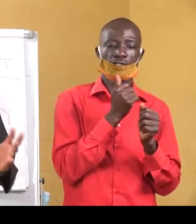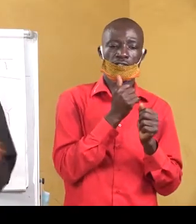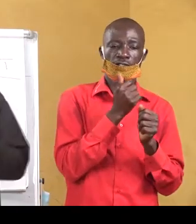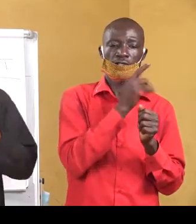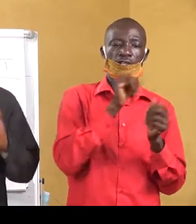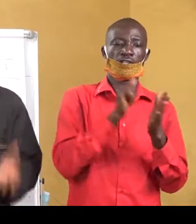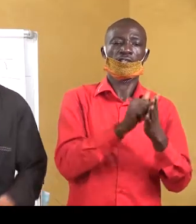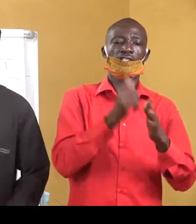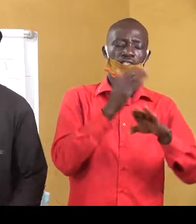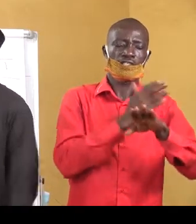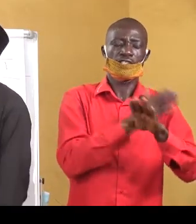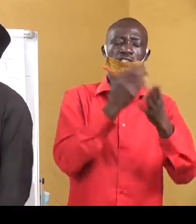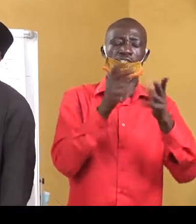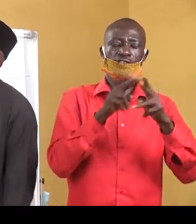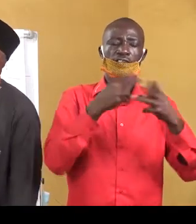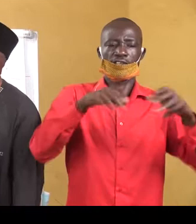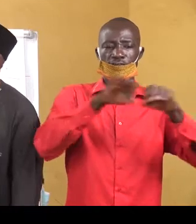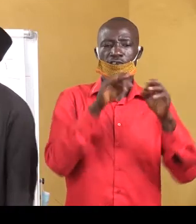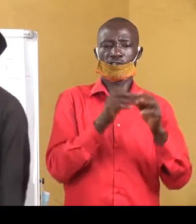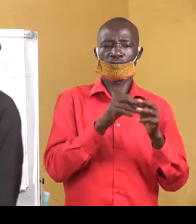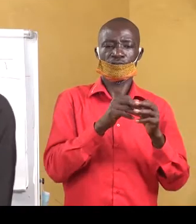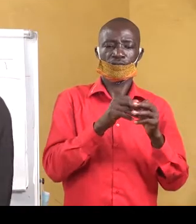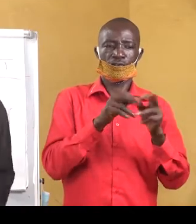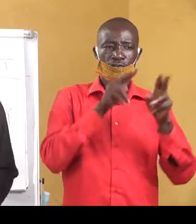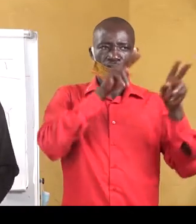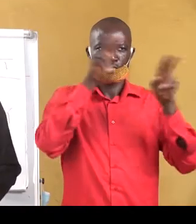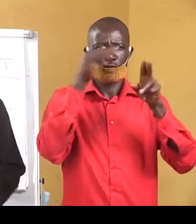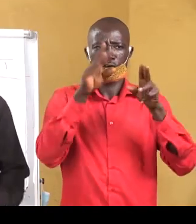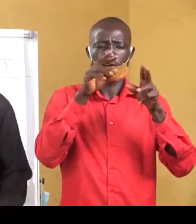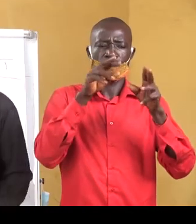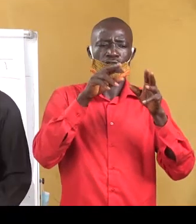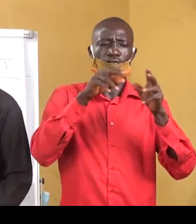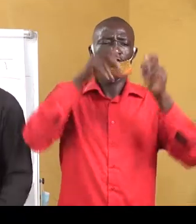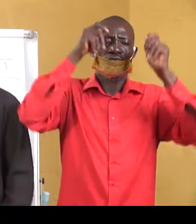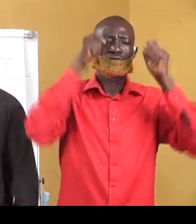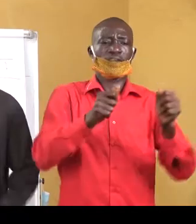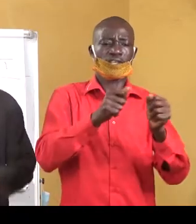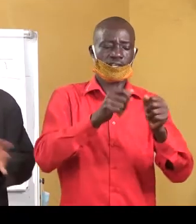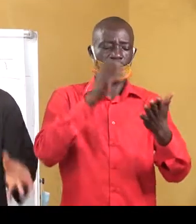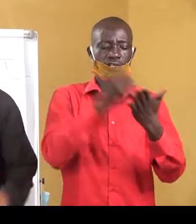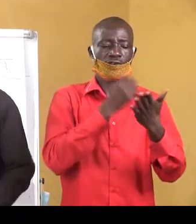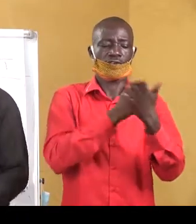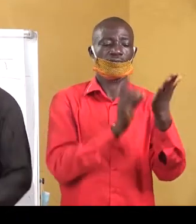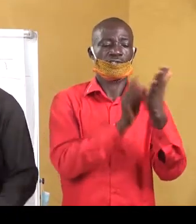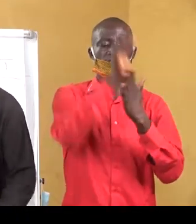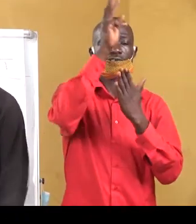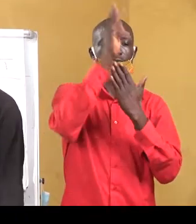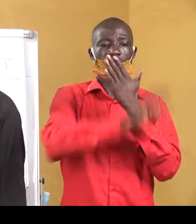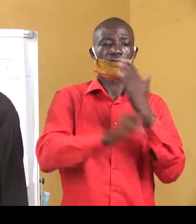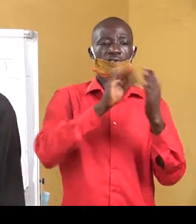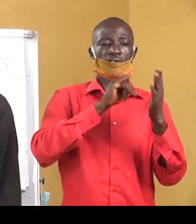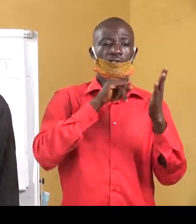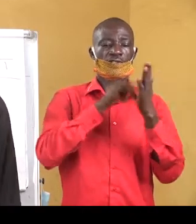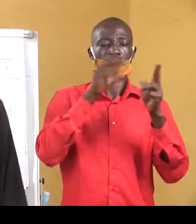an increased significance view of rapid economic development of this route is